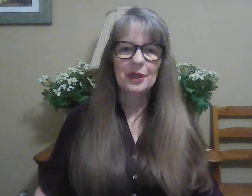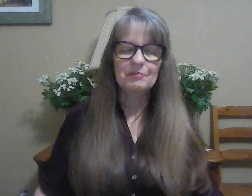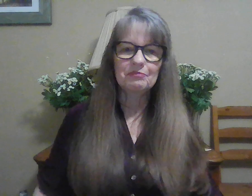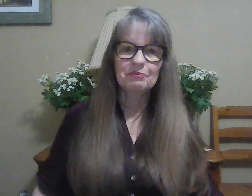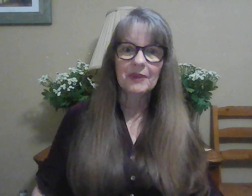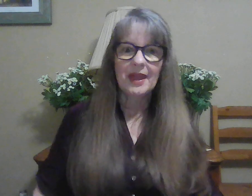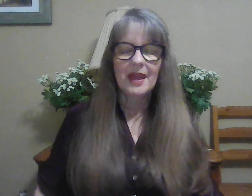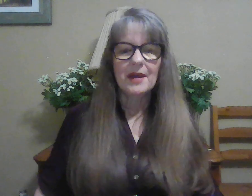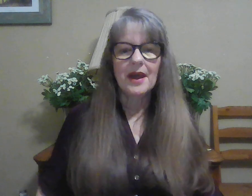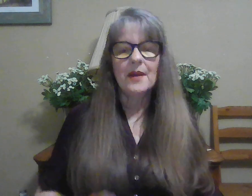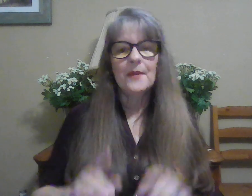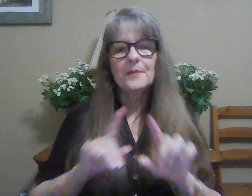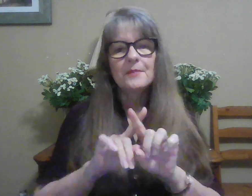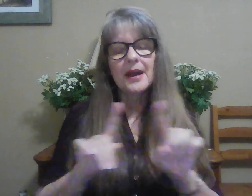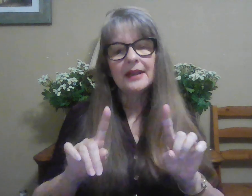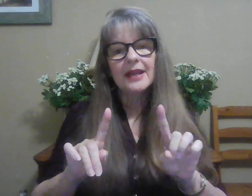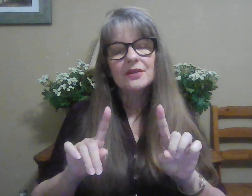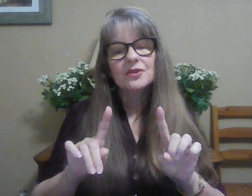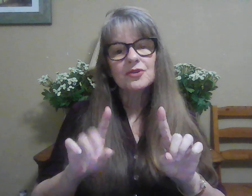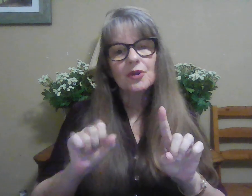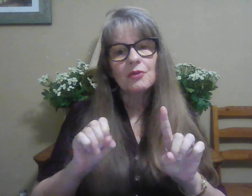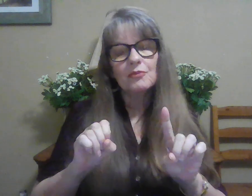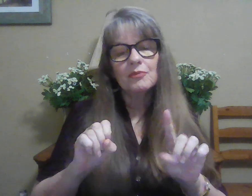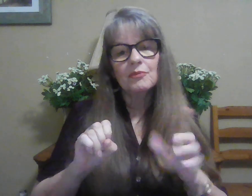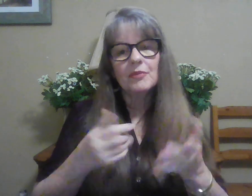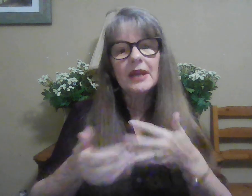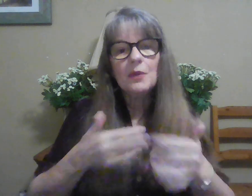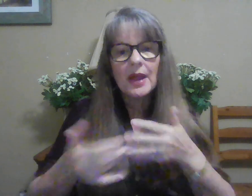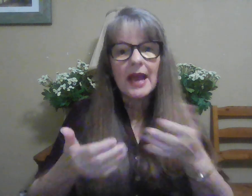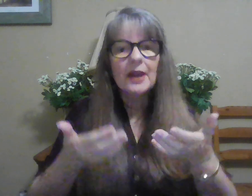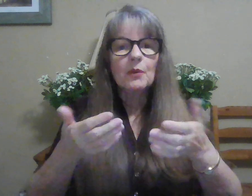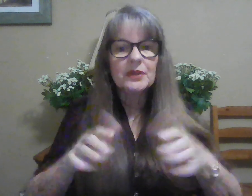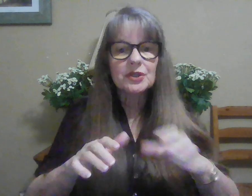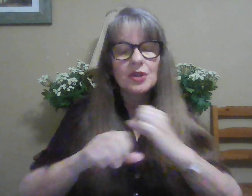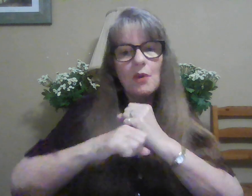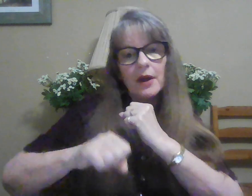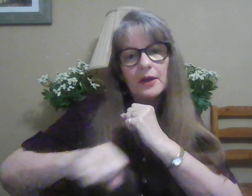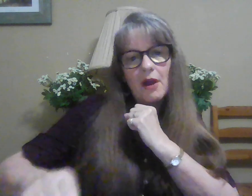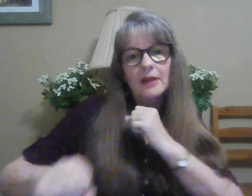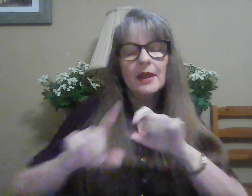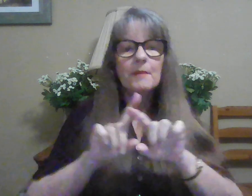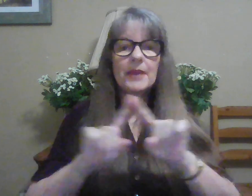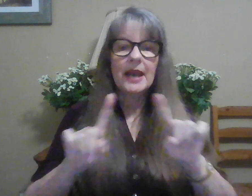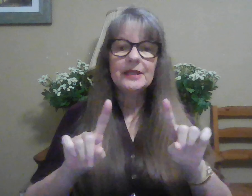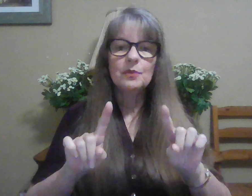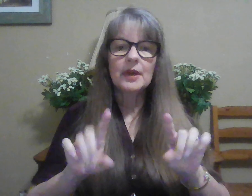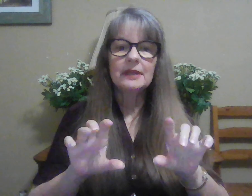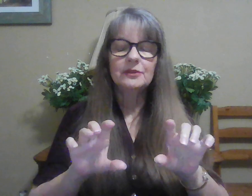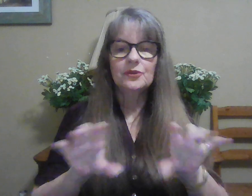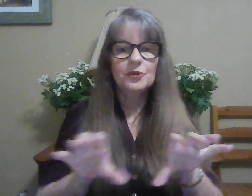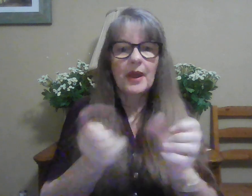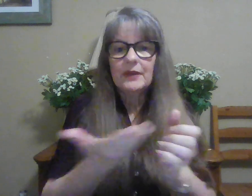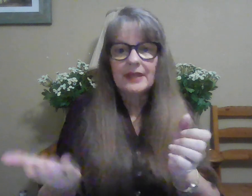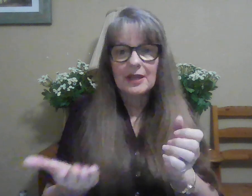cream. But so anyway, I don't want this to go on and on, but I did want to do everything